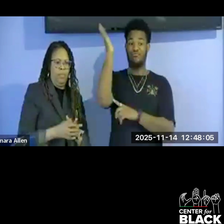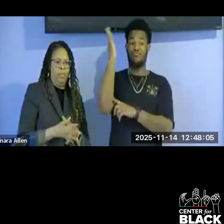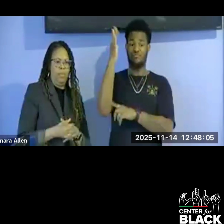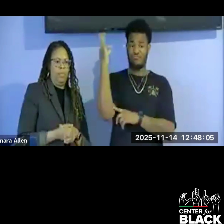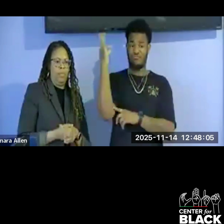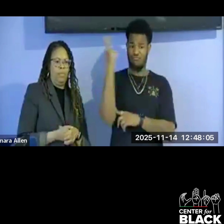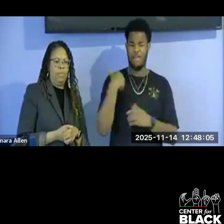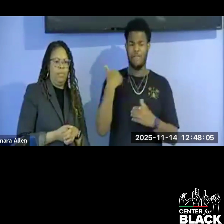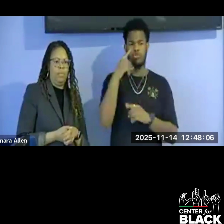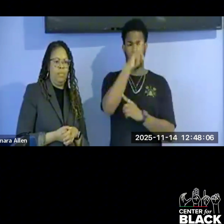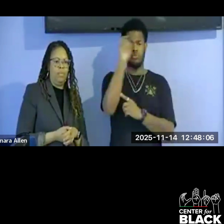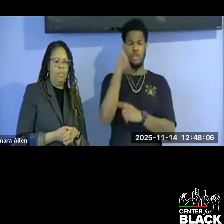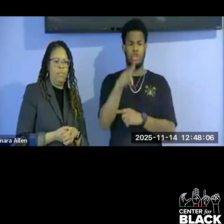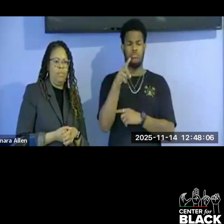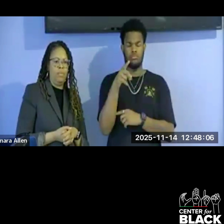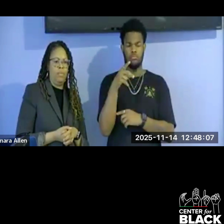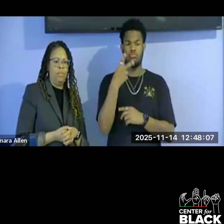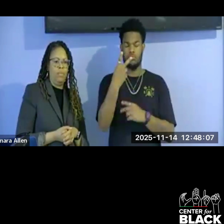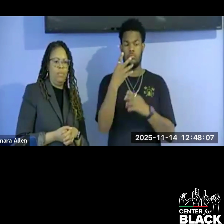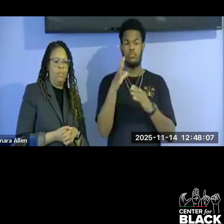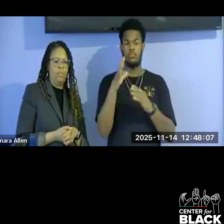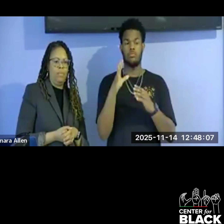Thank you for your presentation.